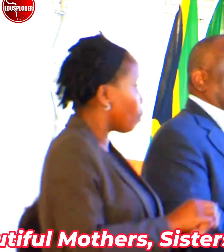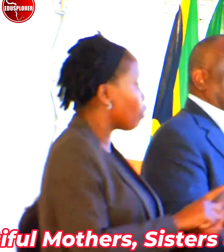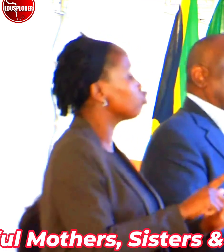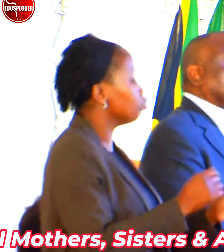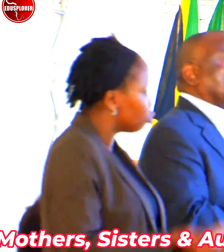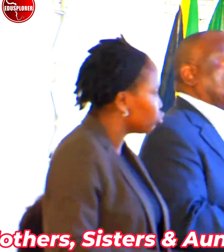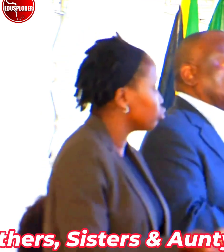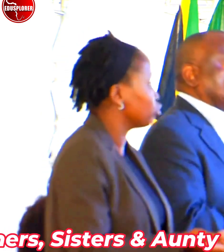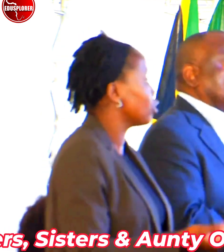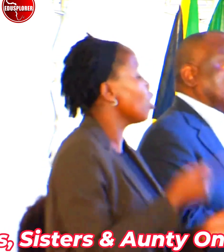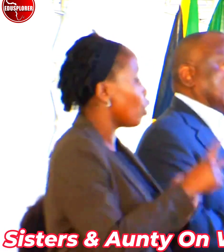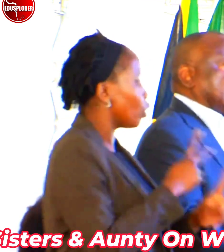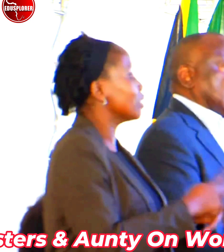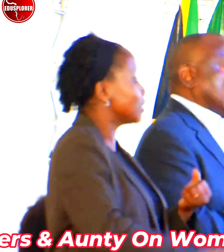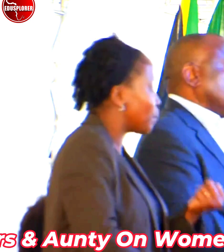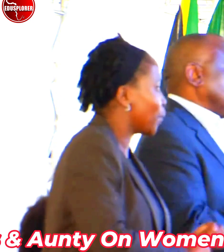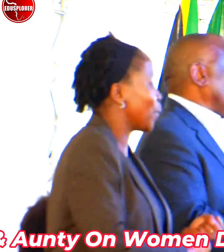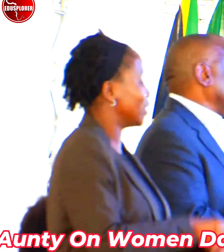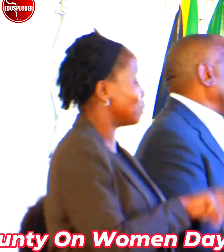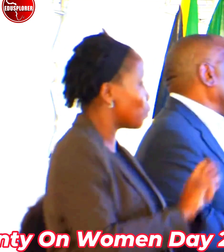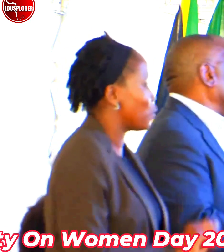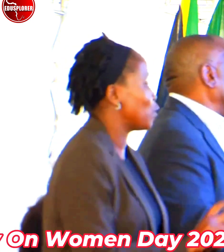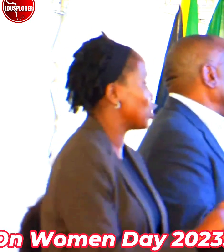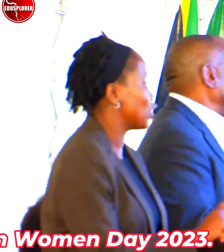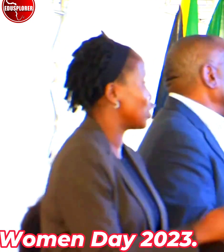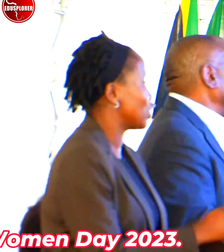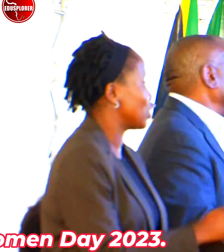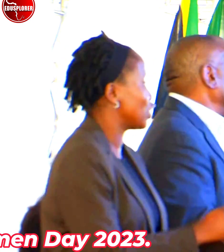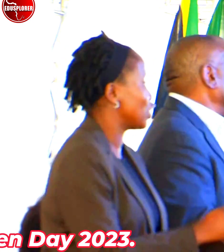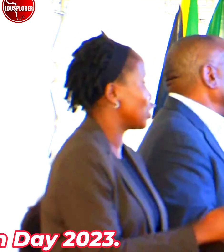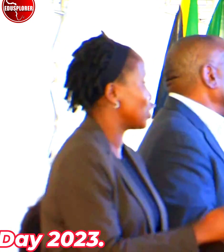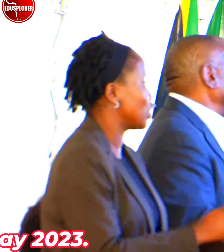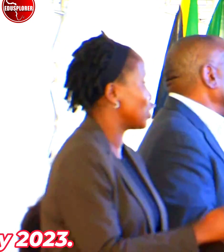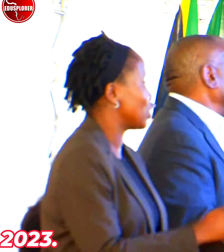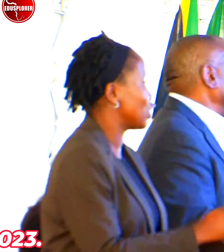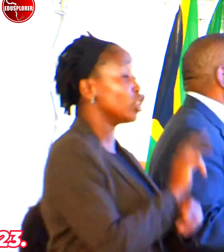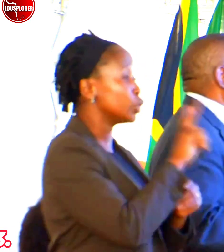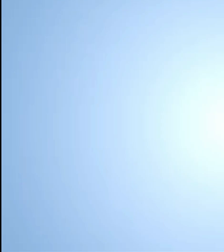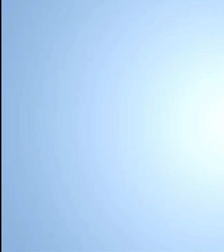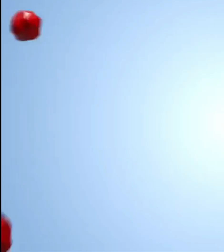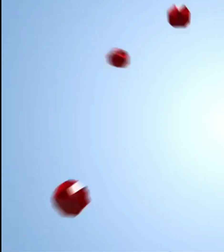livelihood support and opportunities to more than 1.2 million people